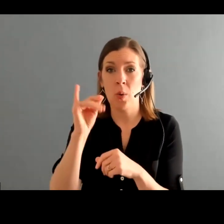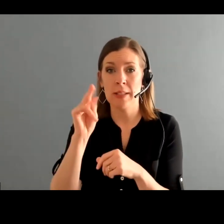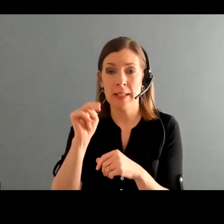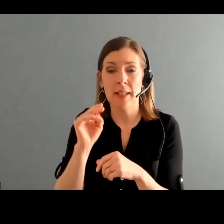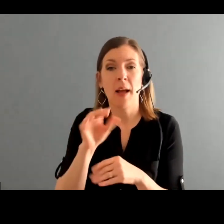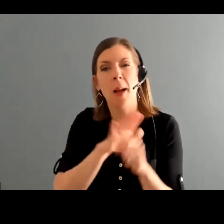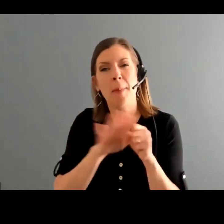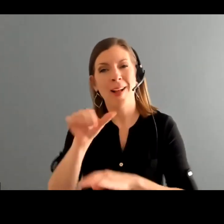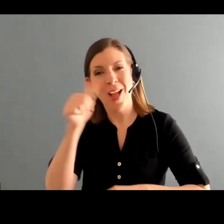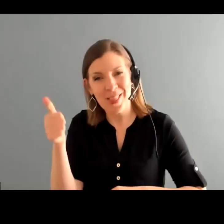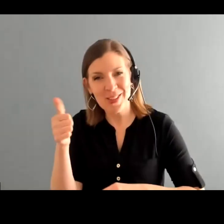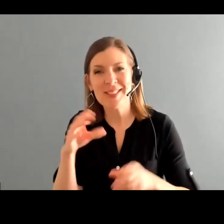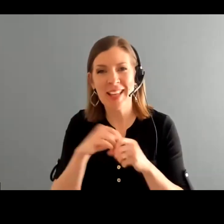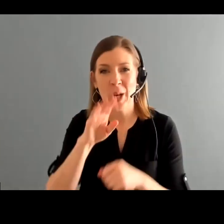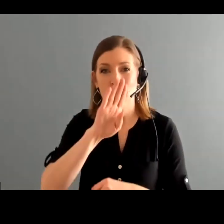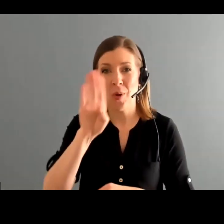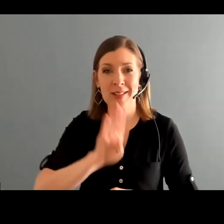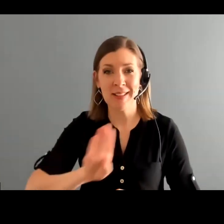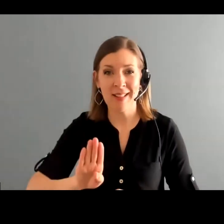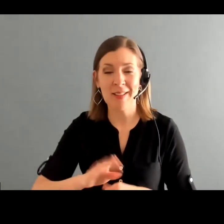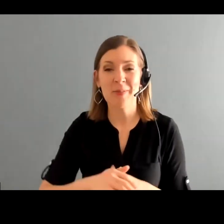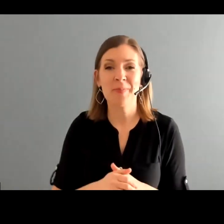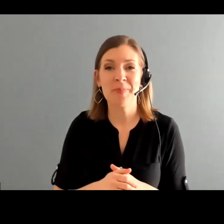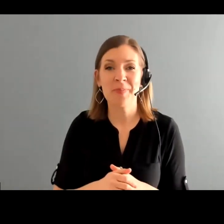among others in Brazil.